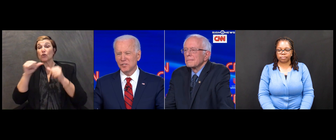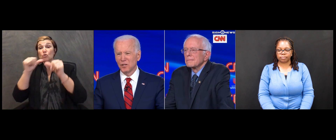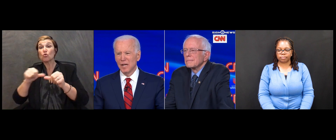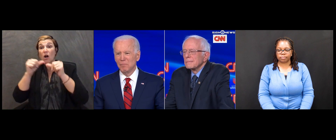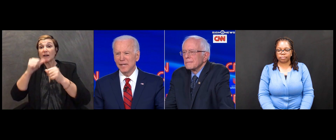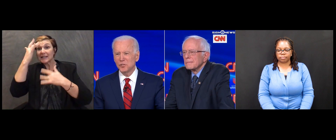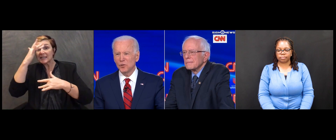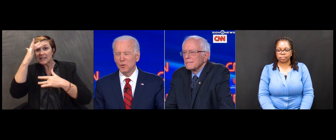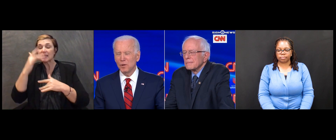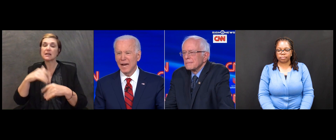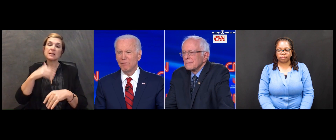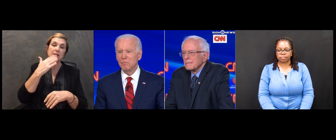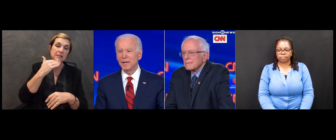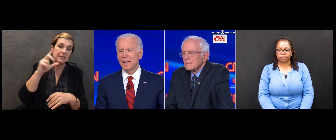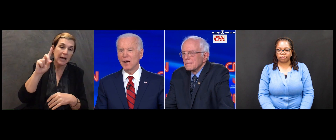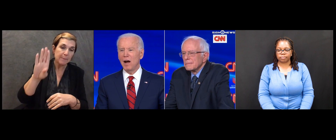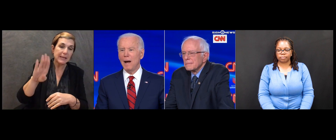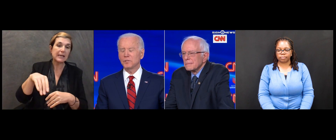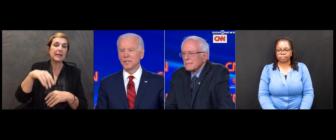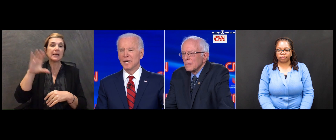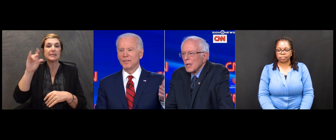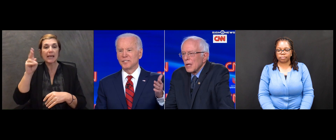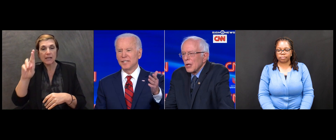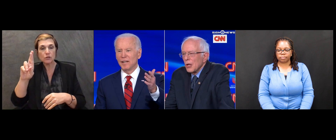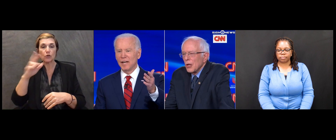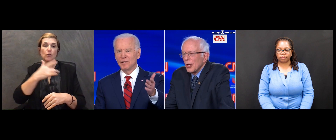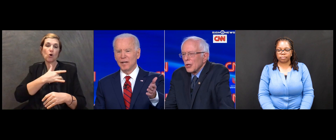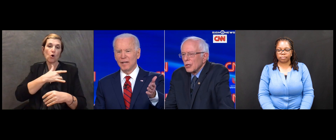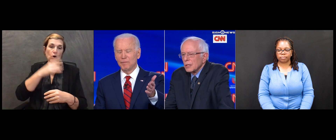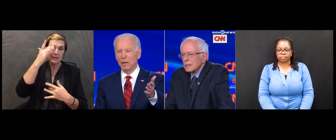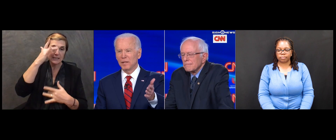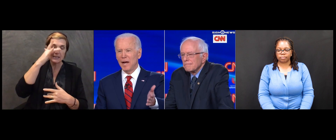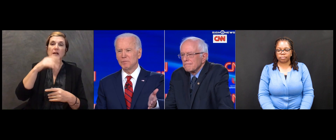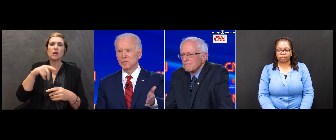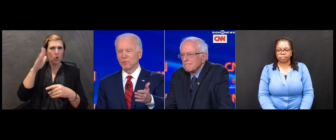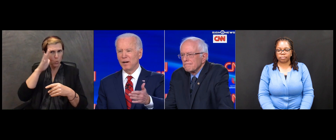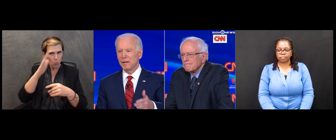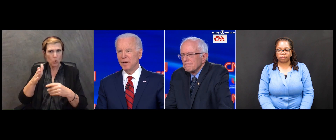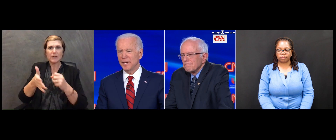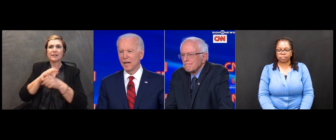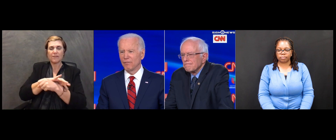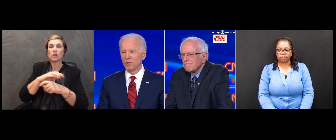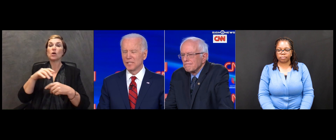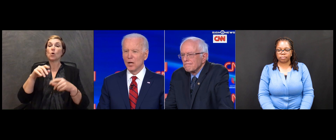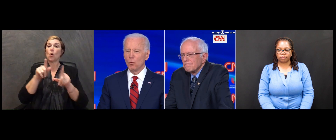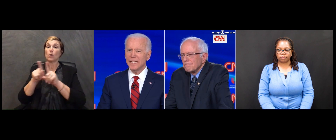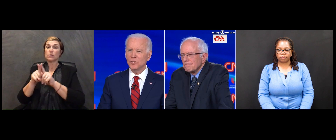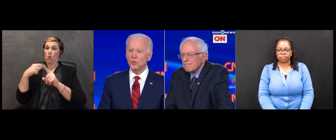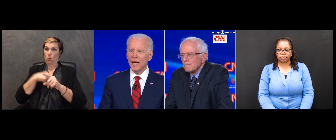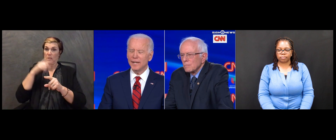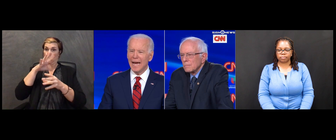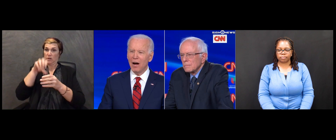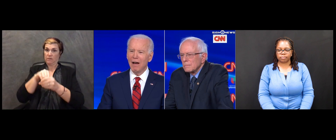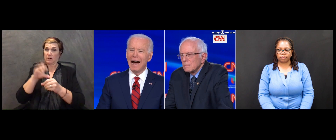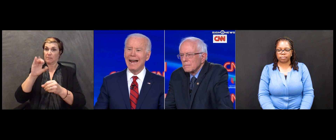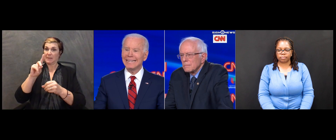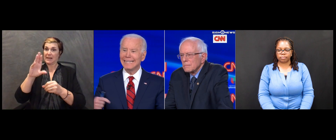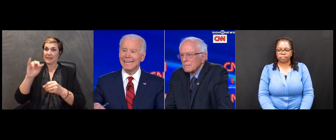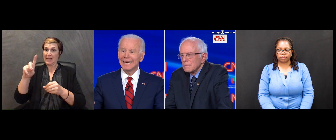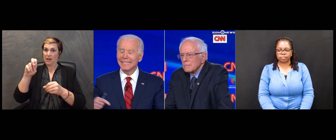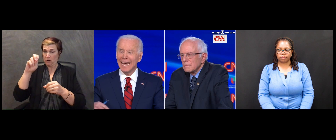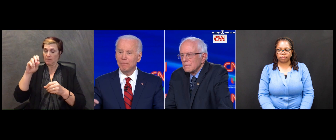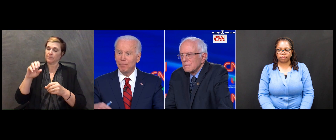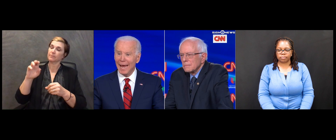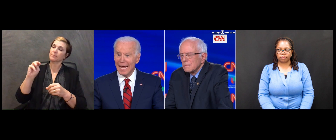and cancer. Make sure that we have a Medicare option that's in a public option providing Medicare for us. We can do that now. I